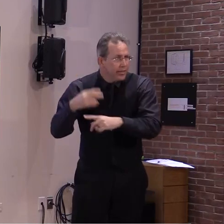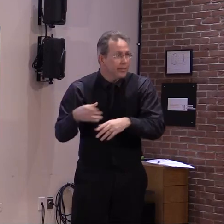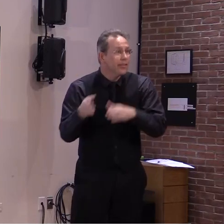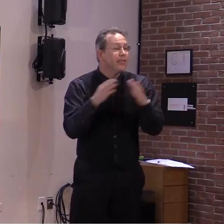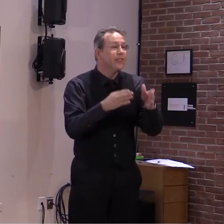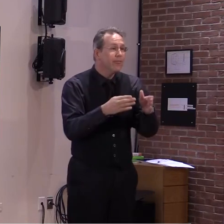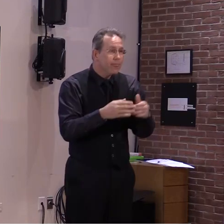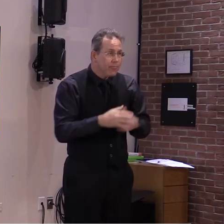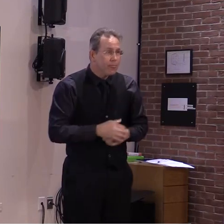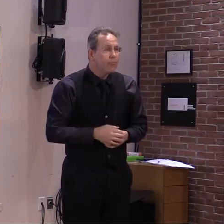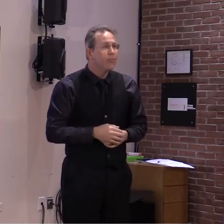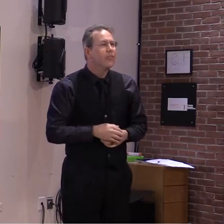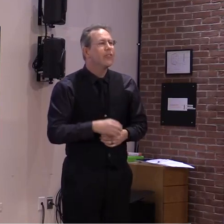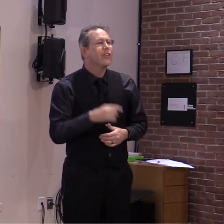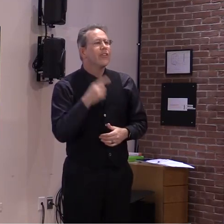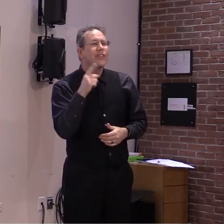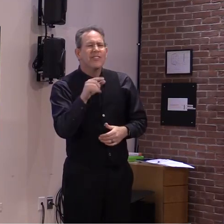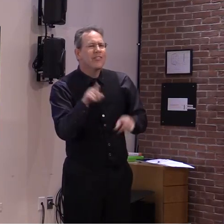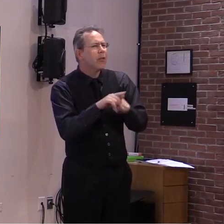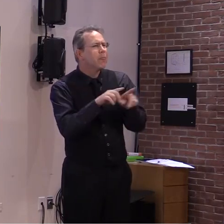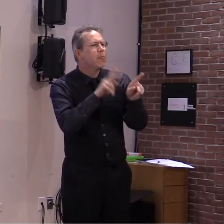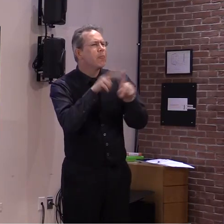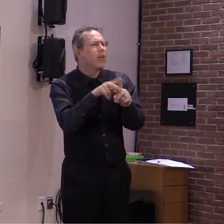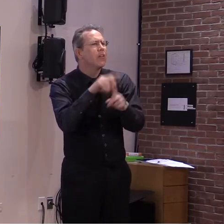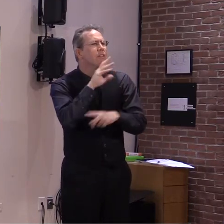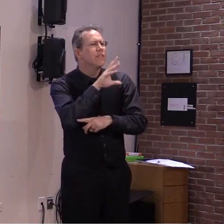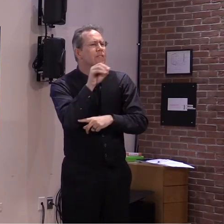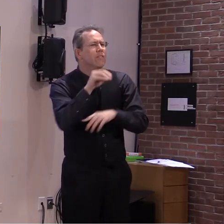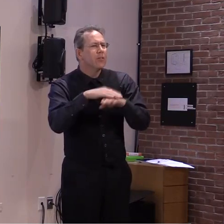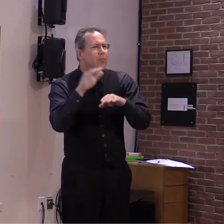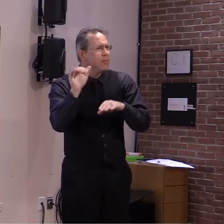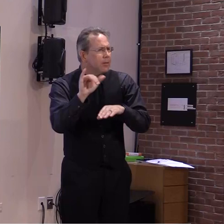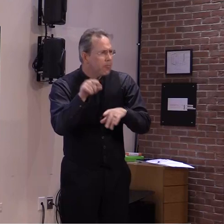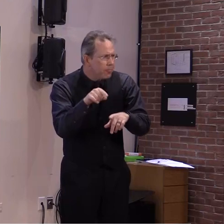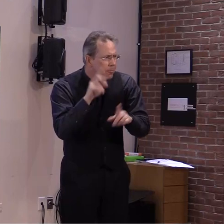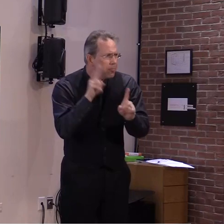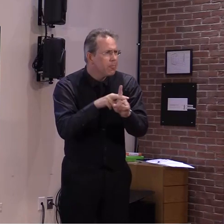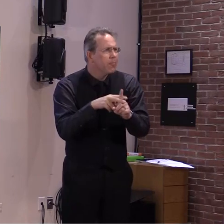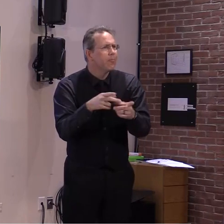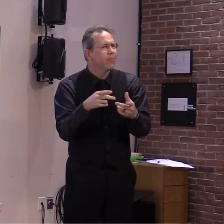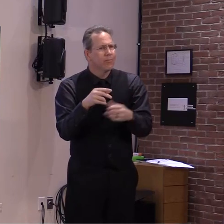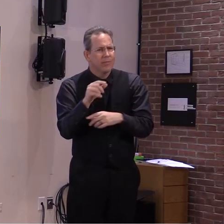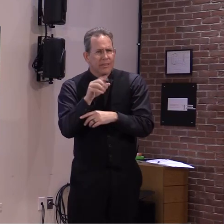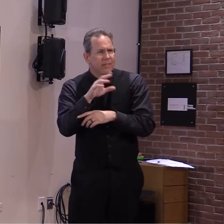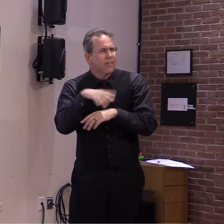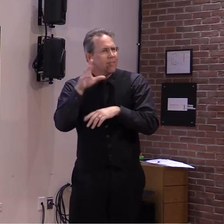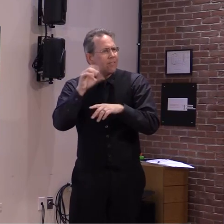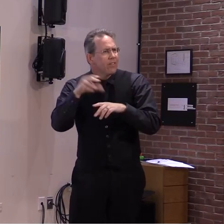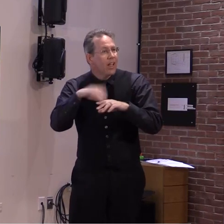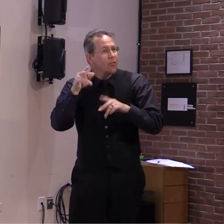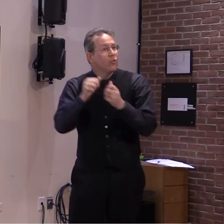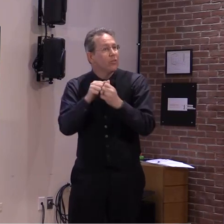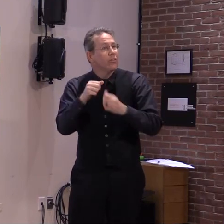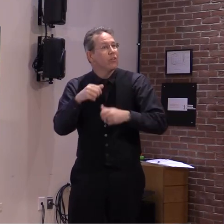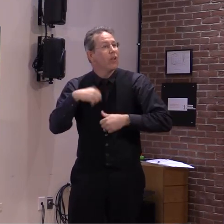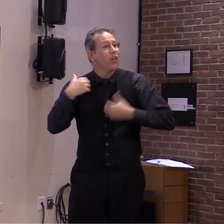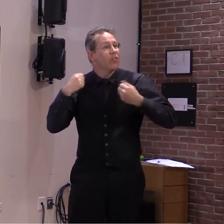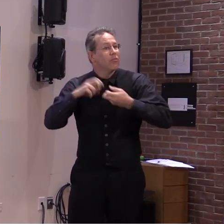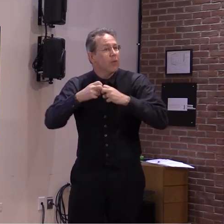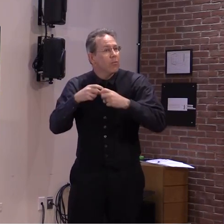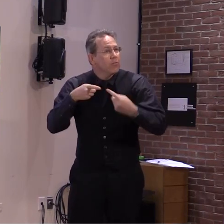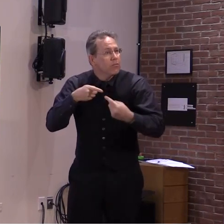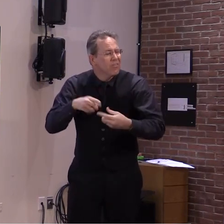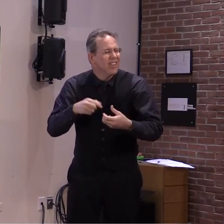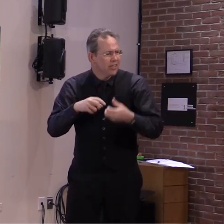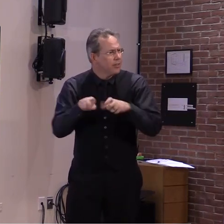story is the same. Those that are in their 50s have a much greater risk of hospitalization and death. The same is true for those